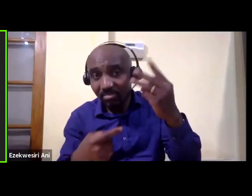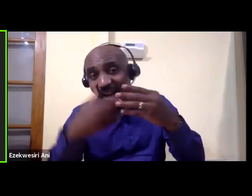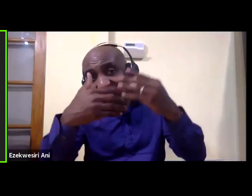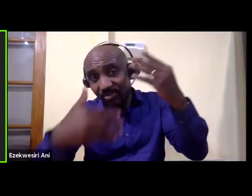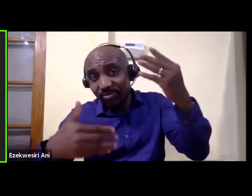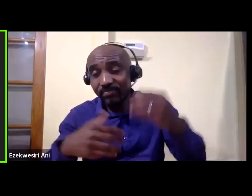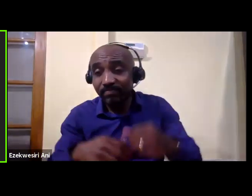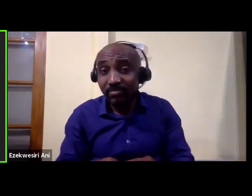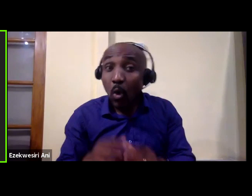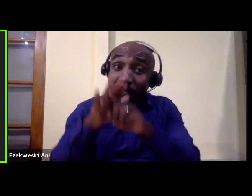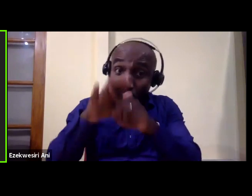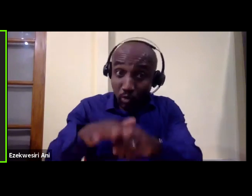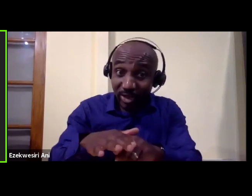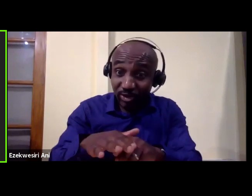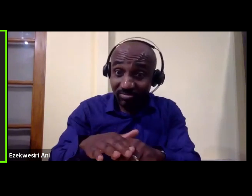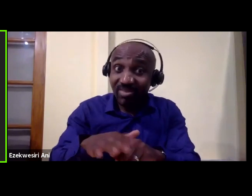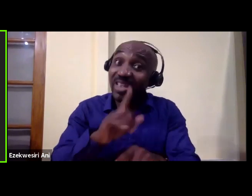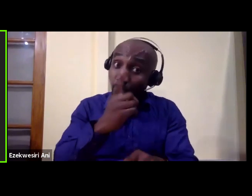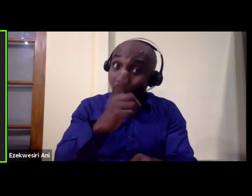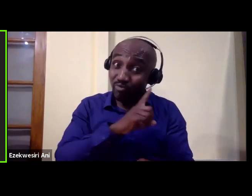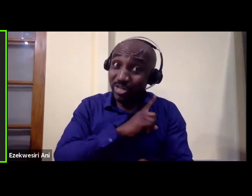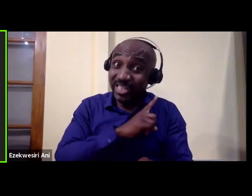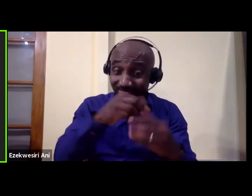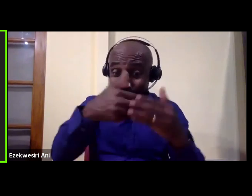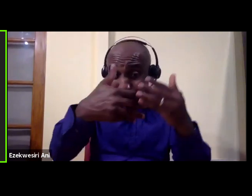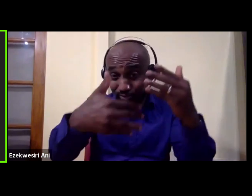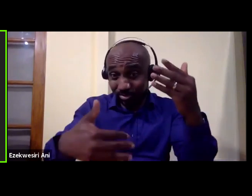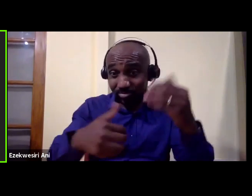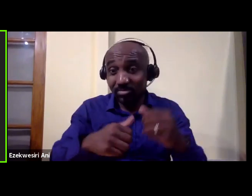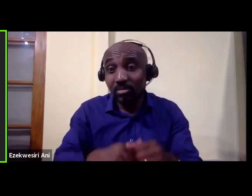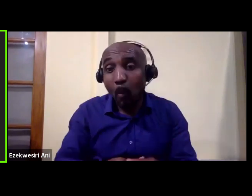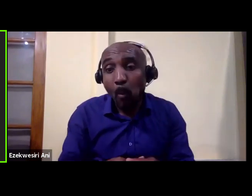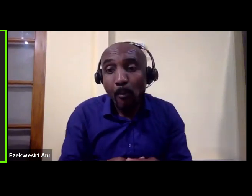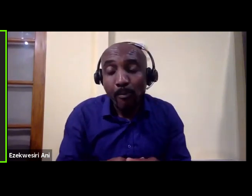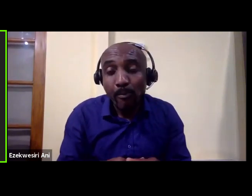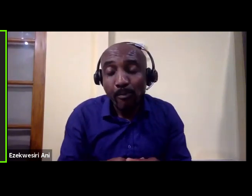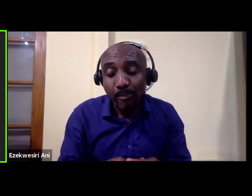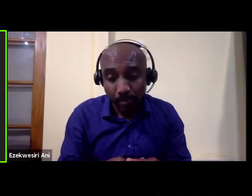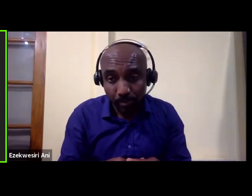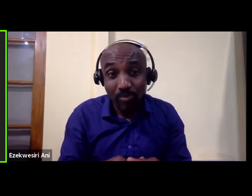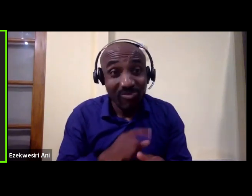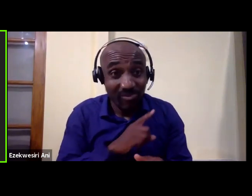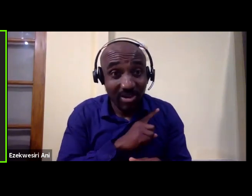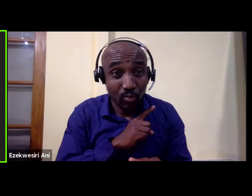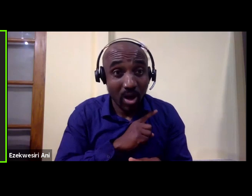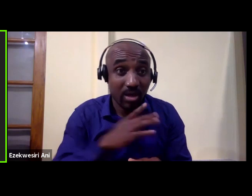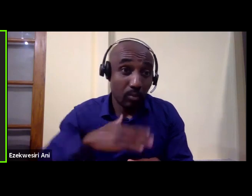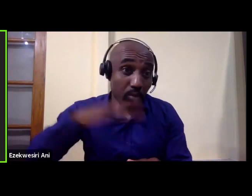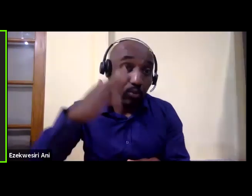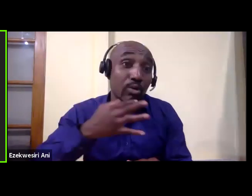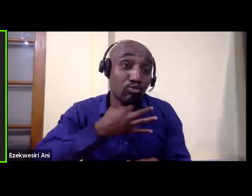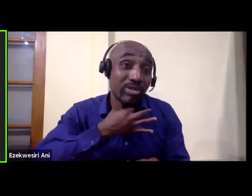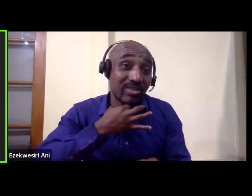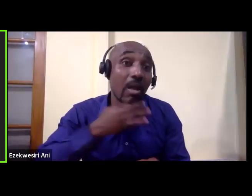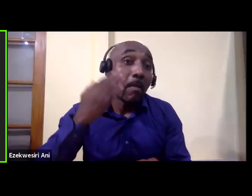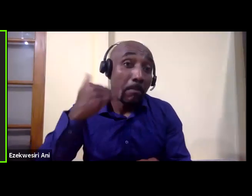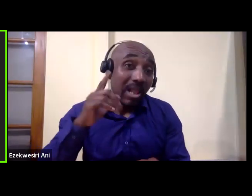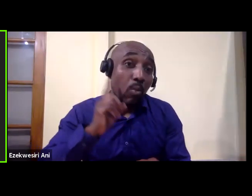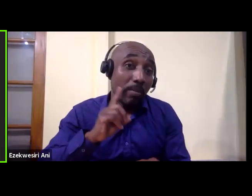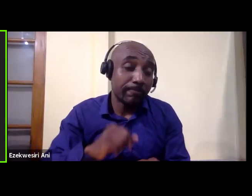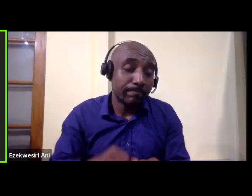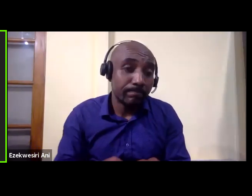that's one reason, I think, for the risk that Black women suffer.